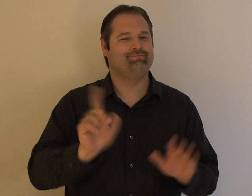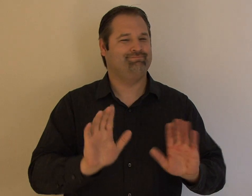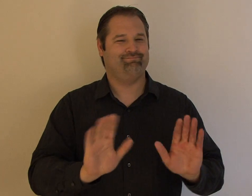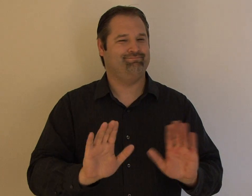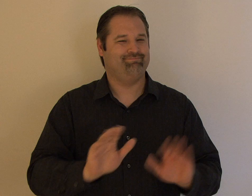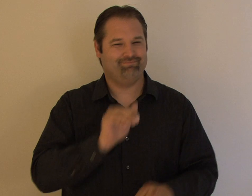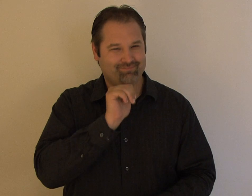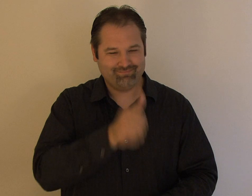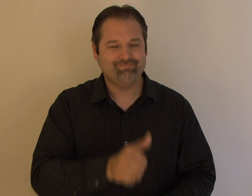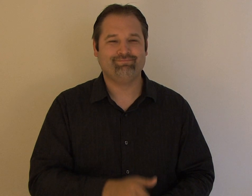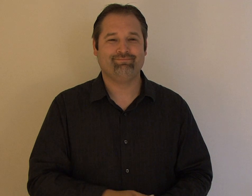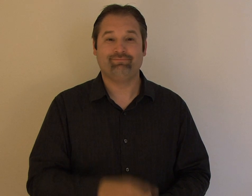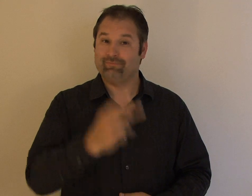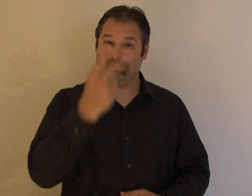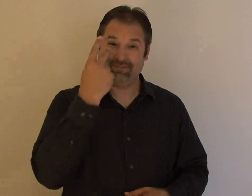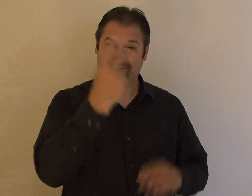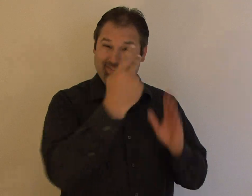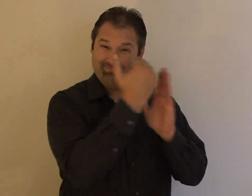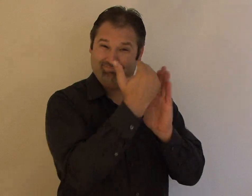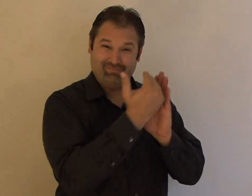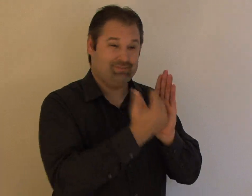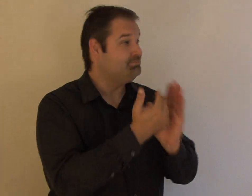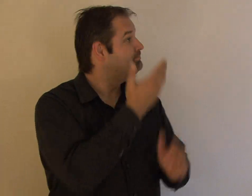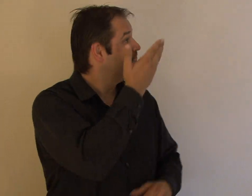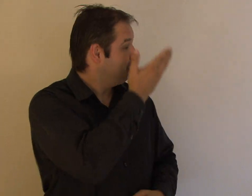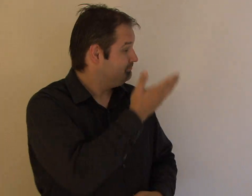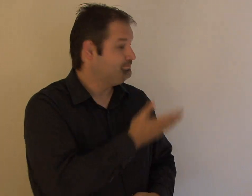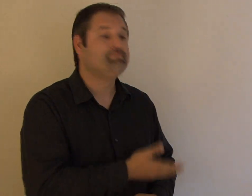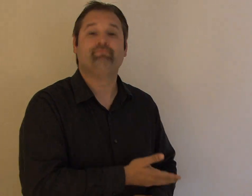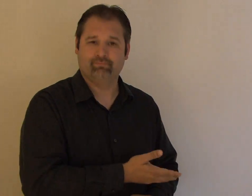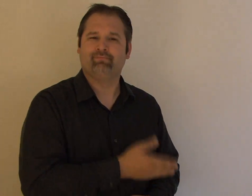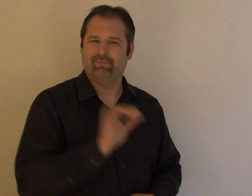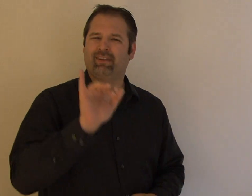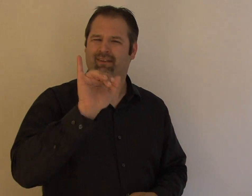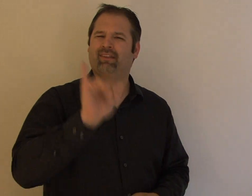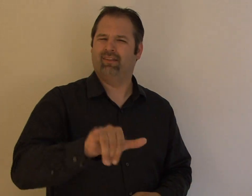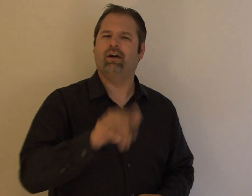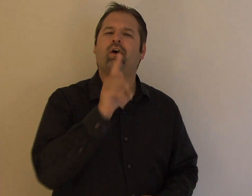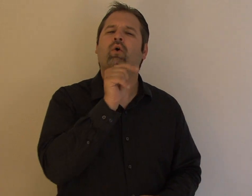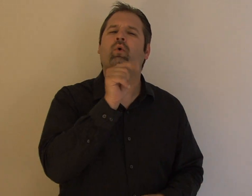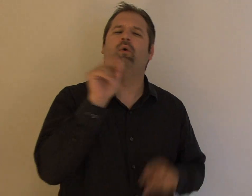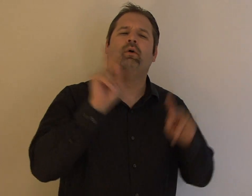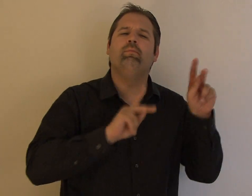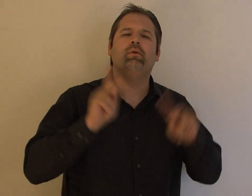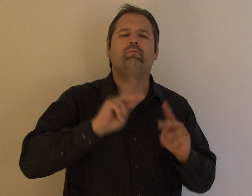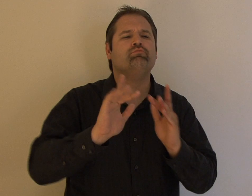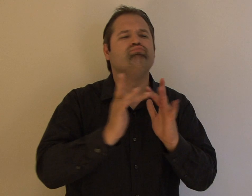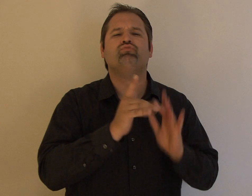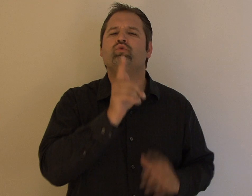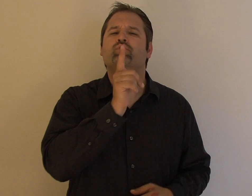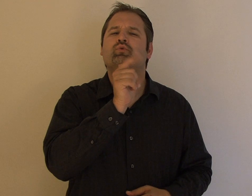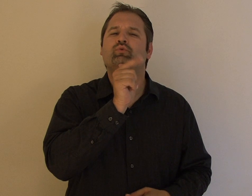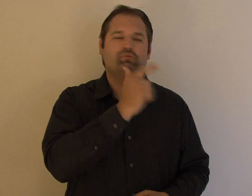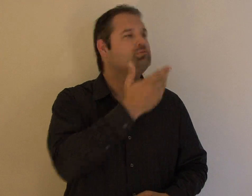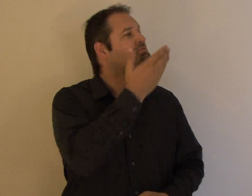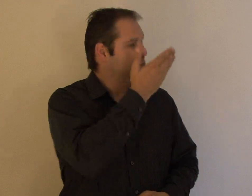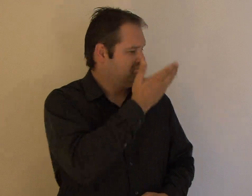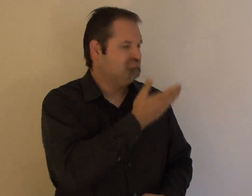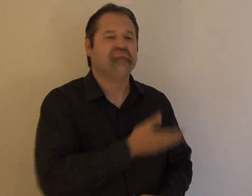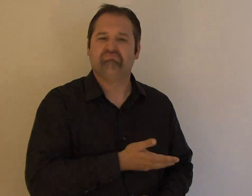This chart shows you who to ask and what you want to ask them. Who to ask? We have your family,